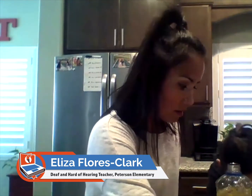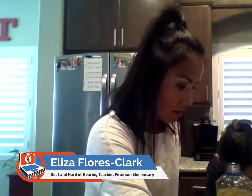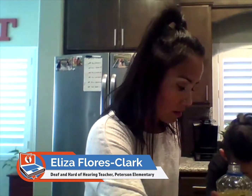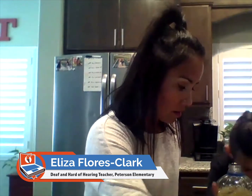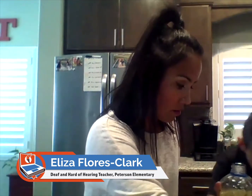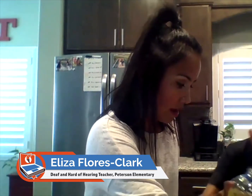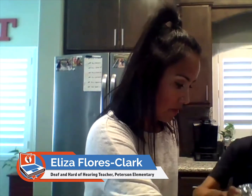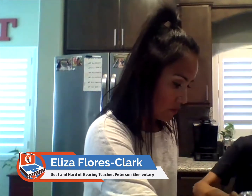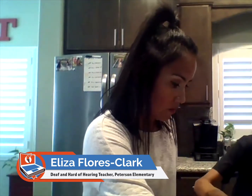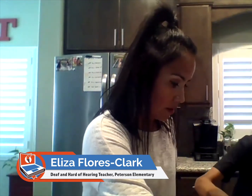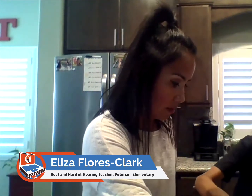Oh, the half's right there.